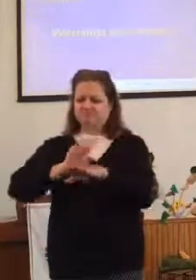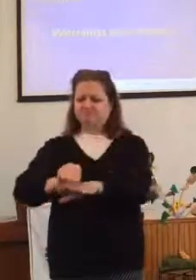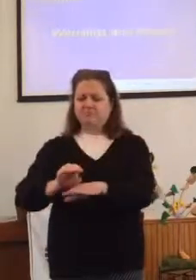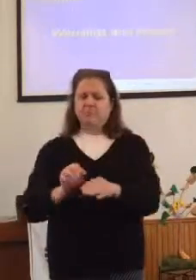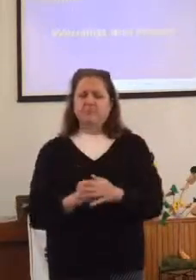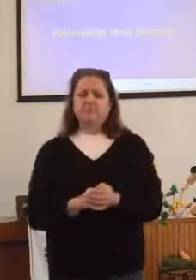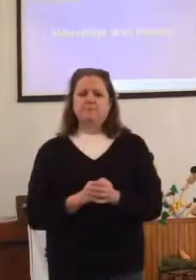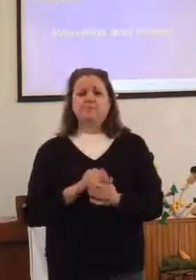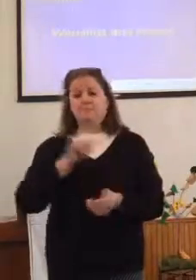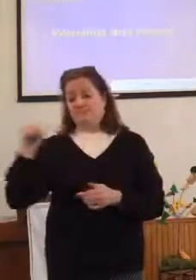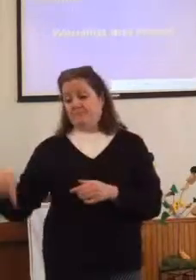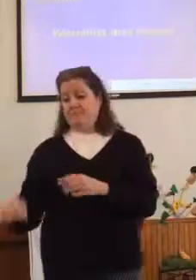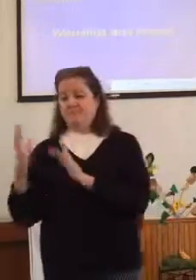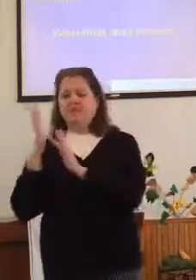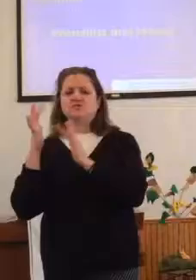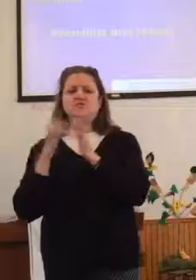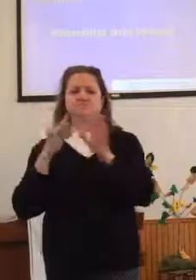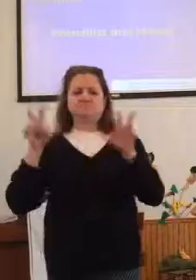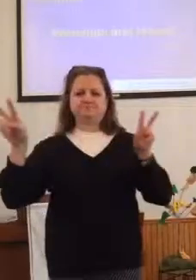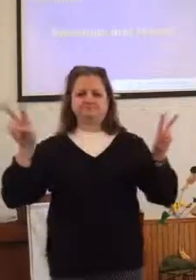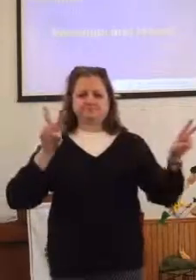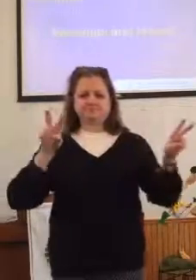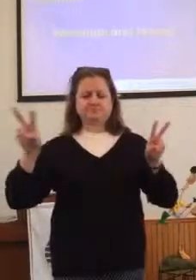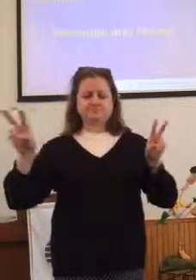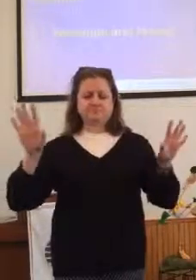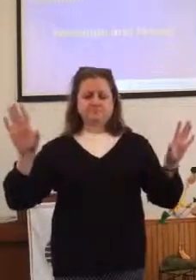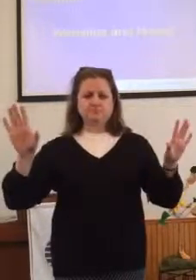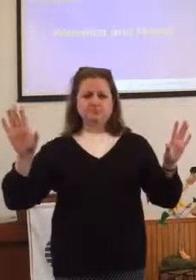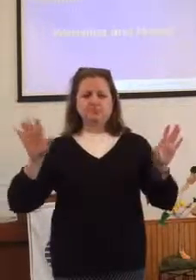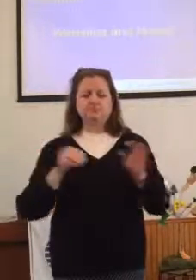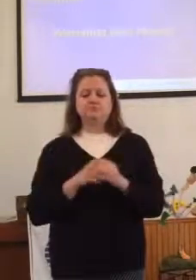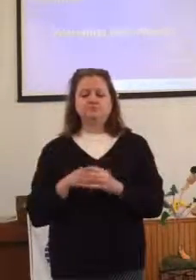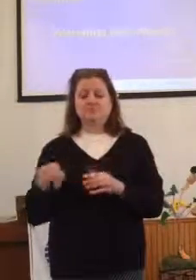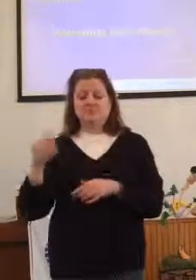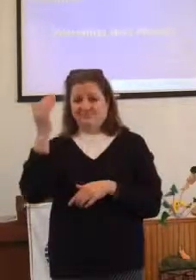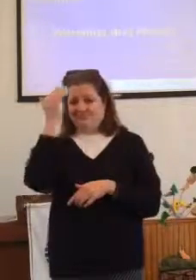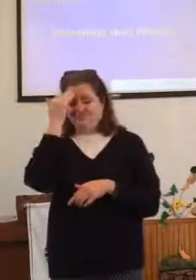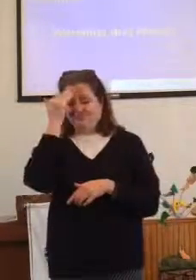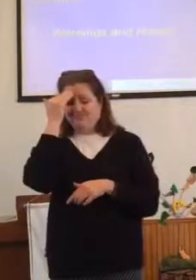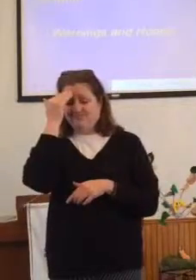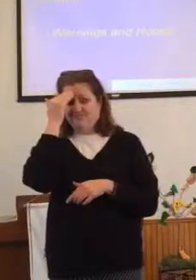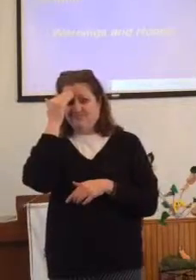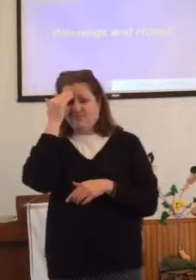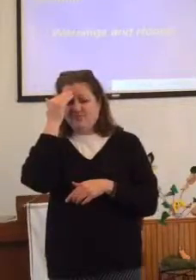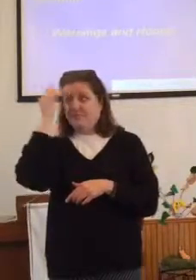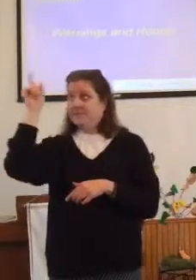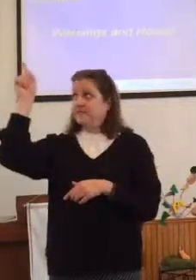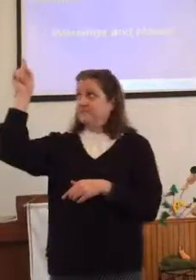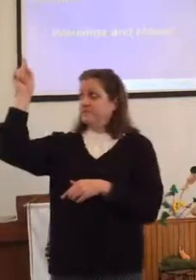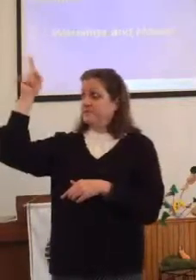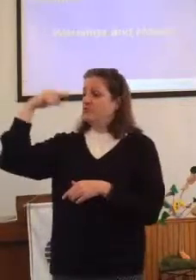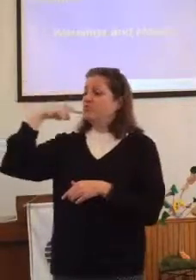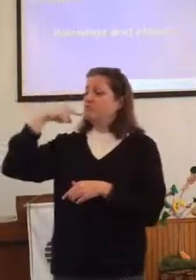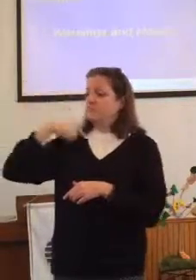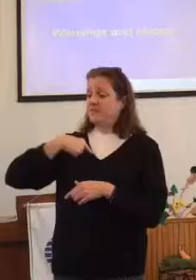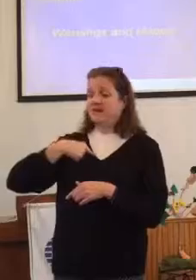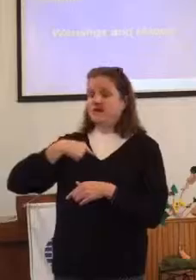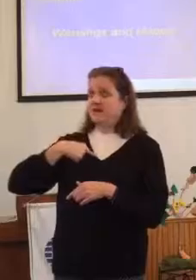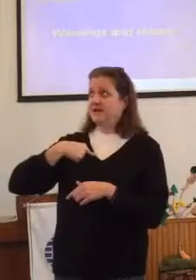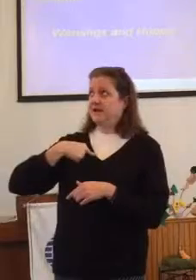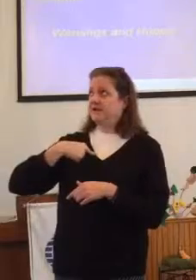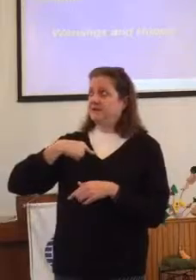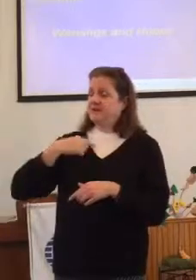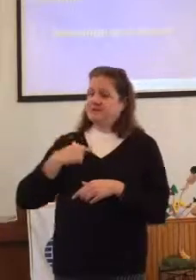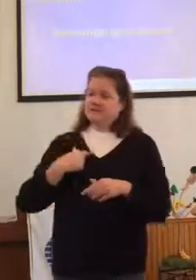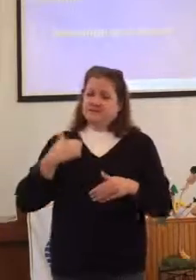Jesus knew this. Yet, he also knew that he was called to continue his